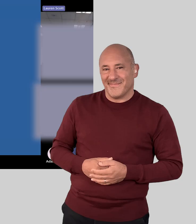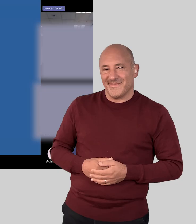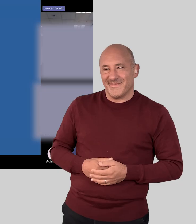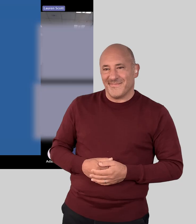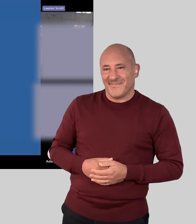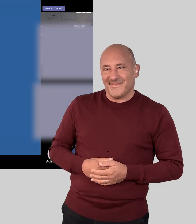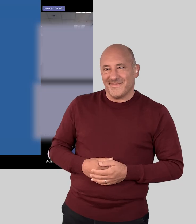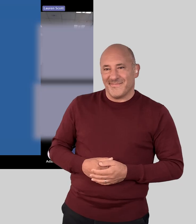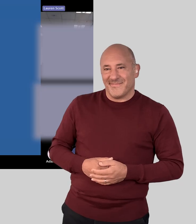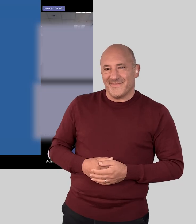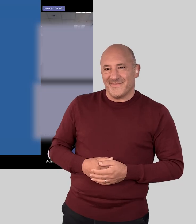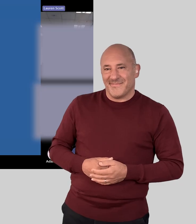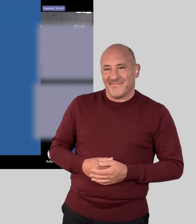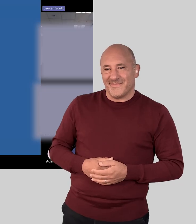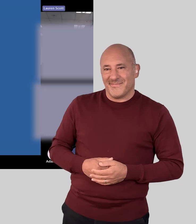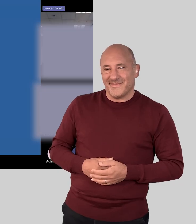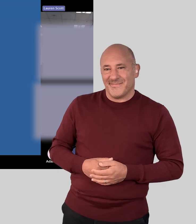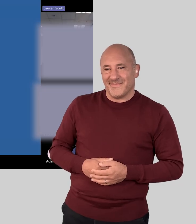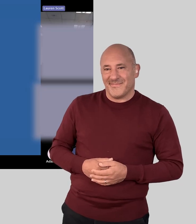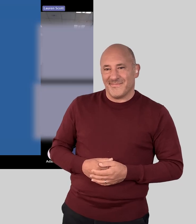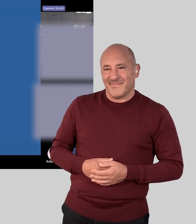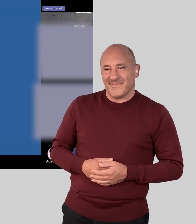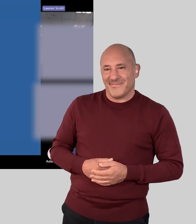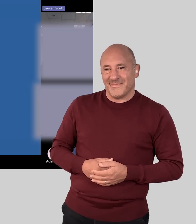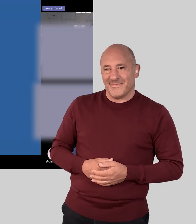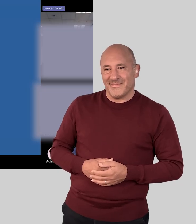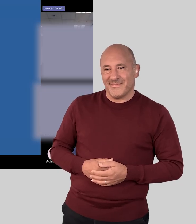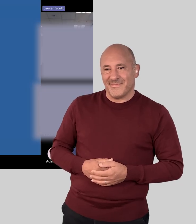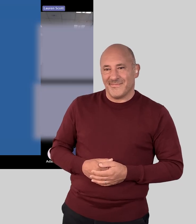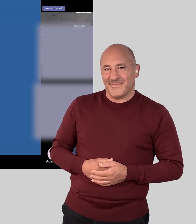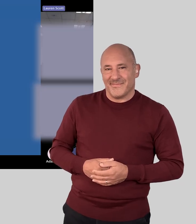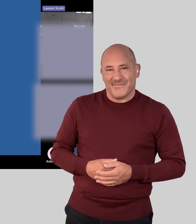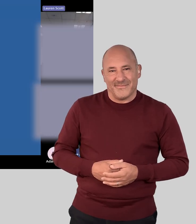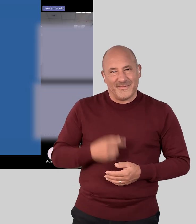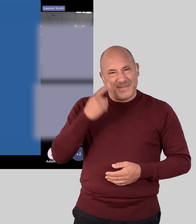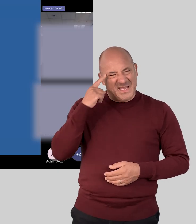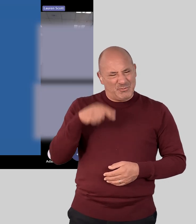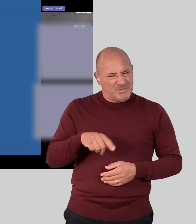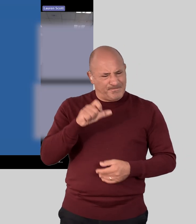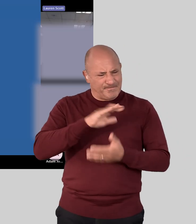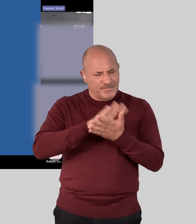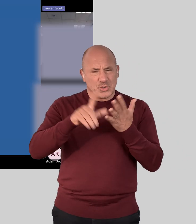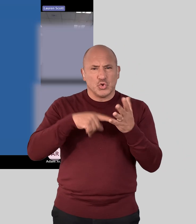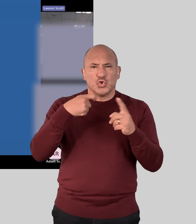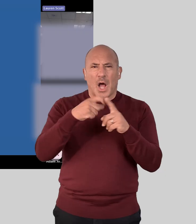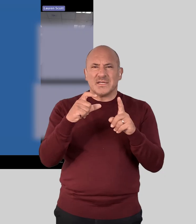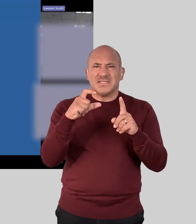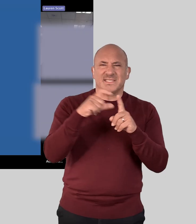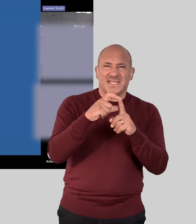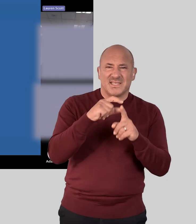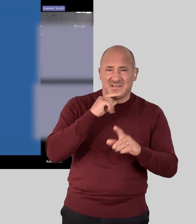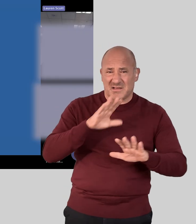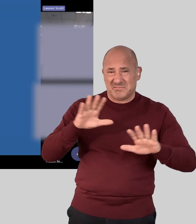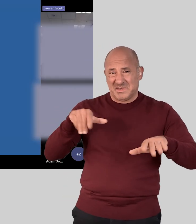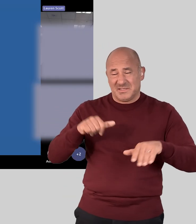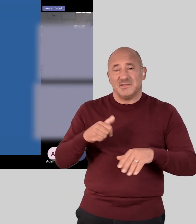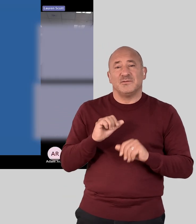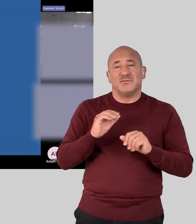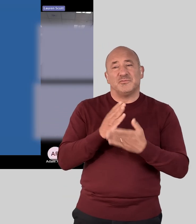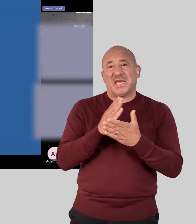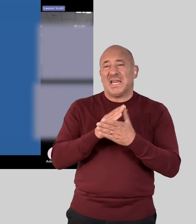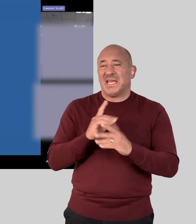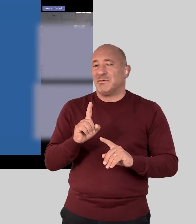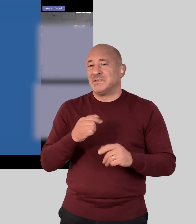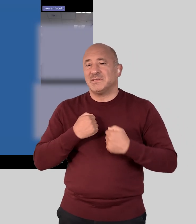edge. I'm trying not to lose my head. Say what? It's like a jungle sometimes. It makes me wonder how I keep